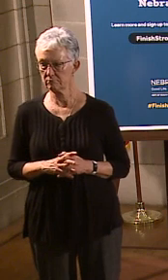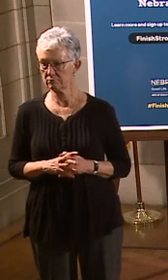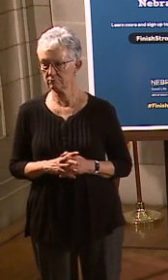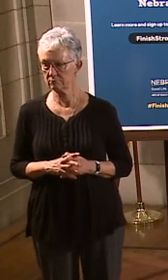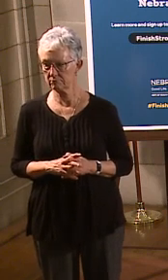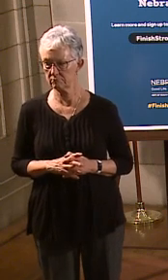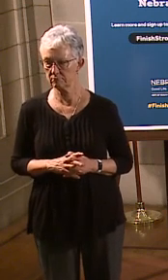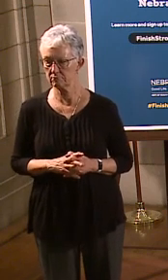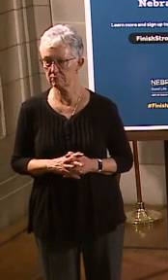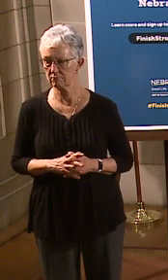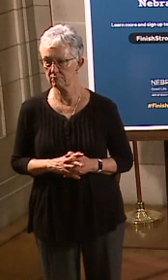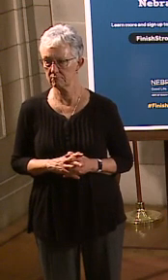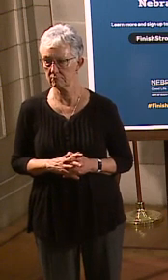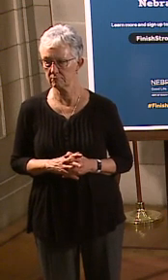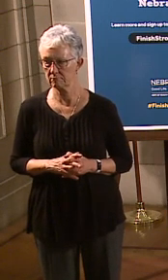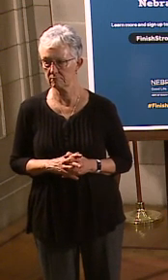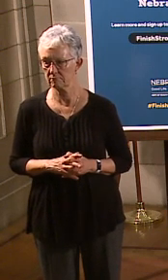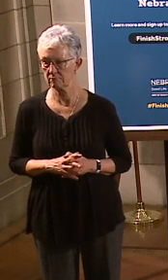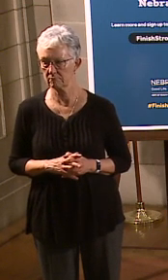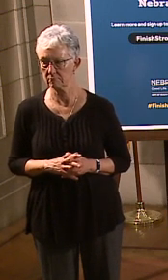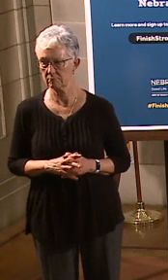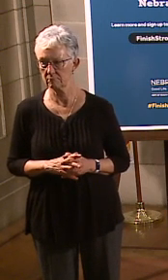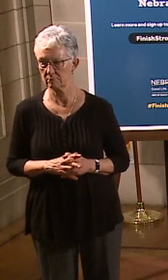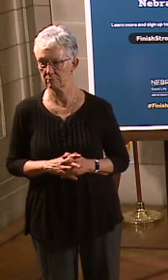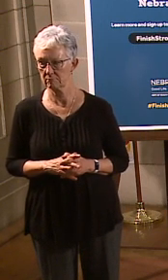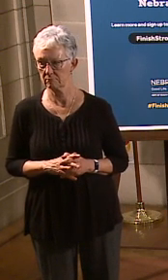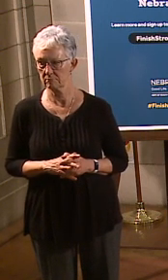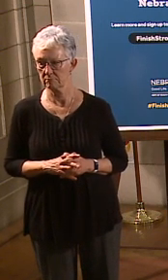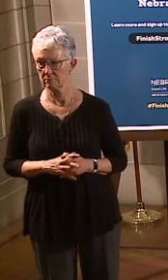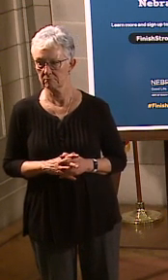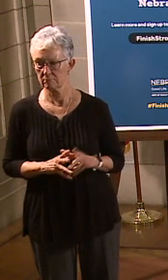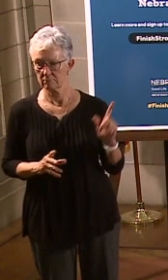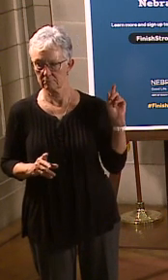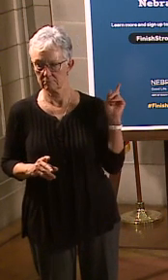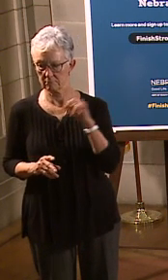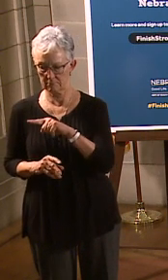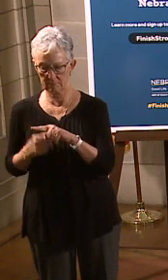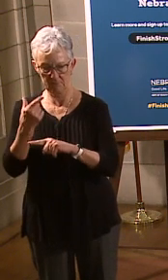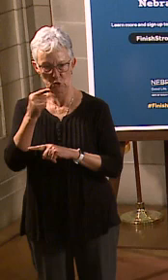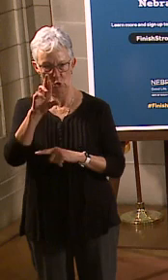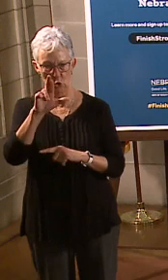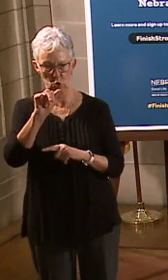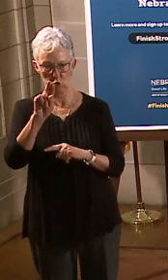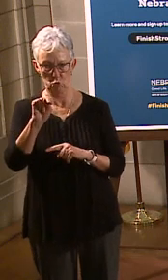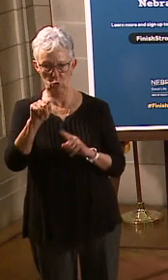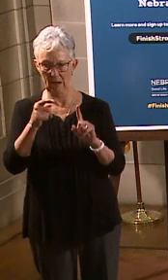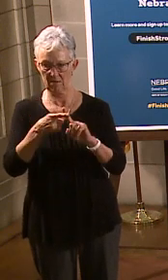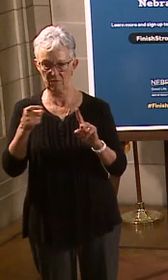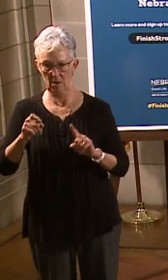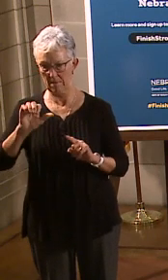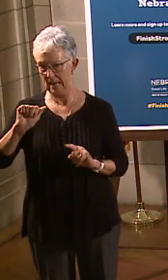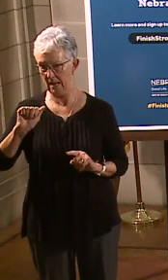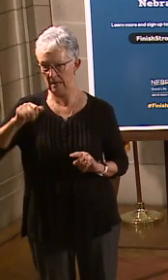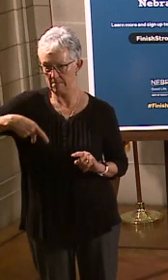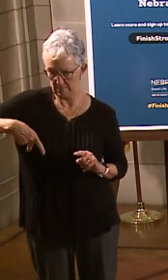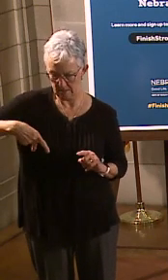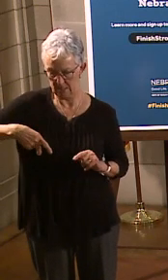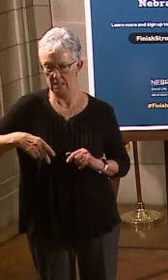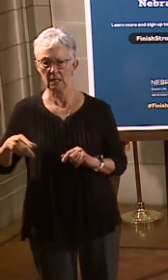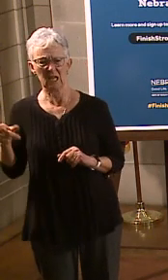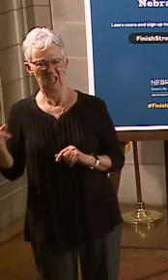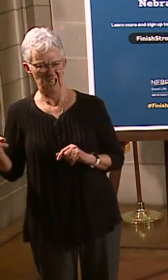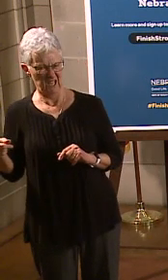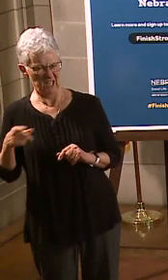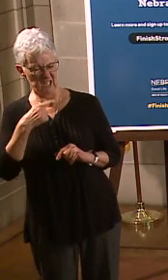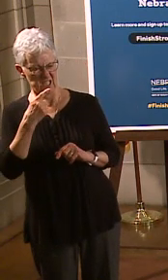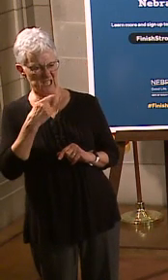Are we doing anything to specifically target regions of the state? So Grant with the AP is asking, it appears that the